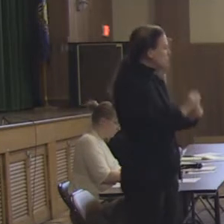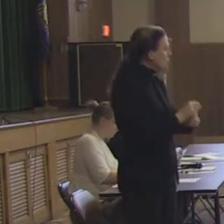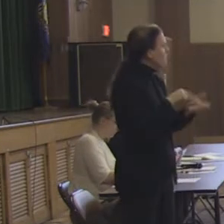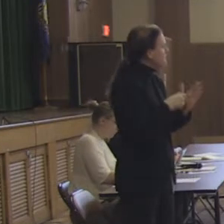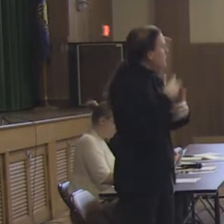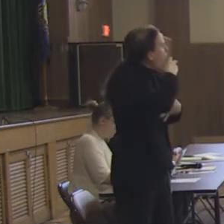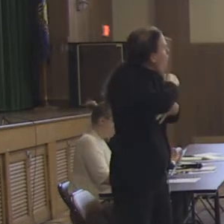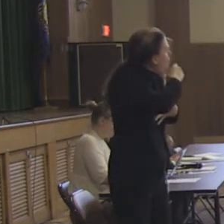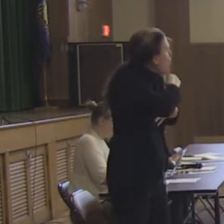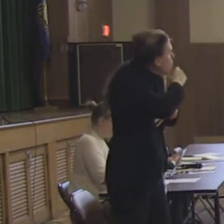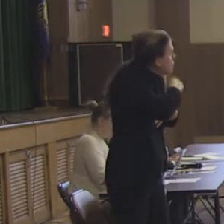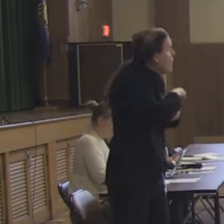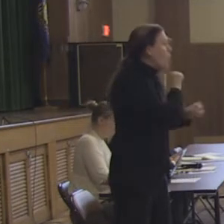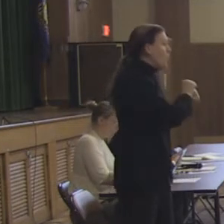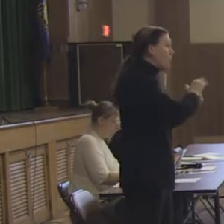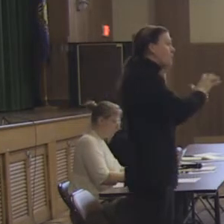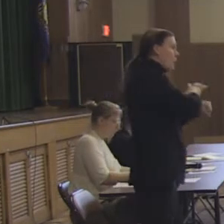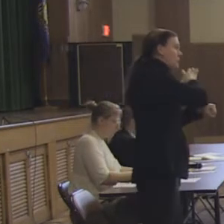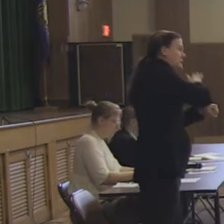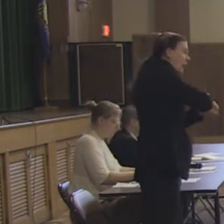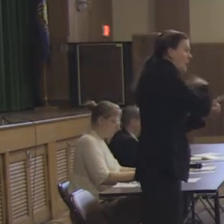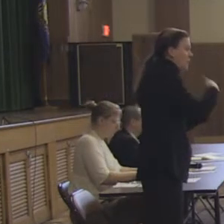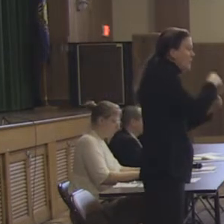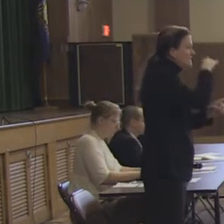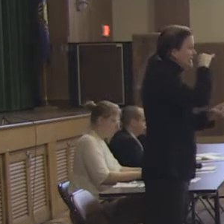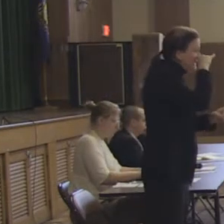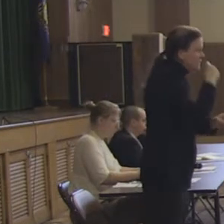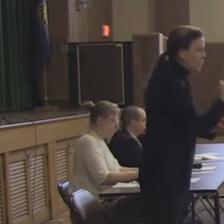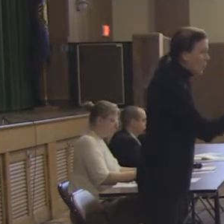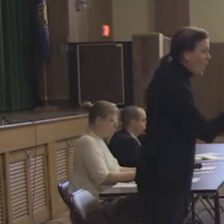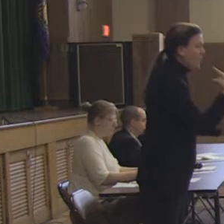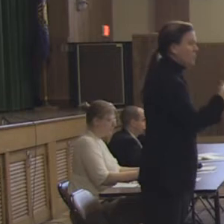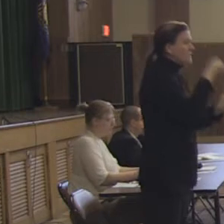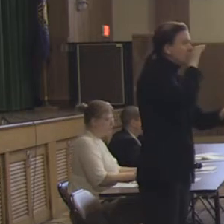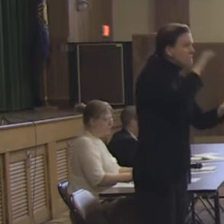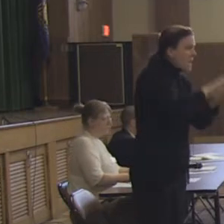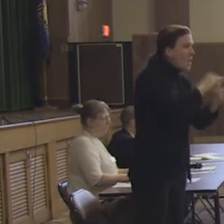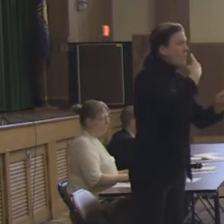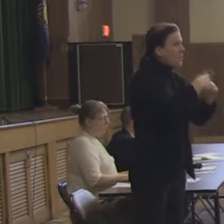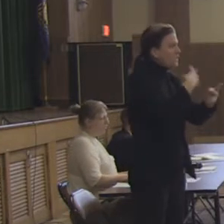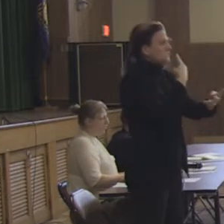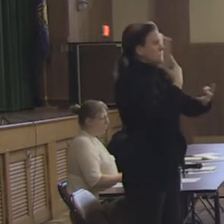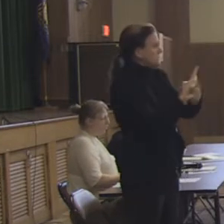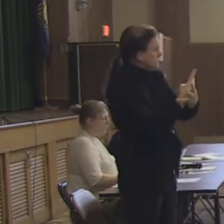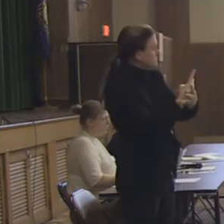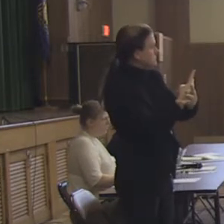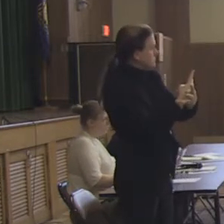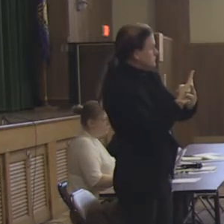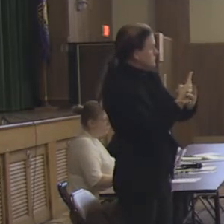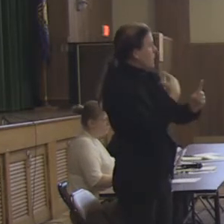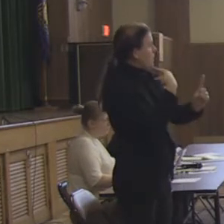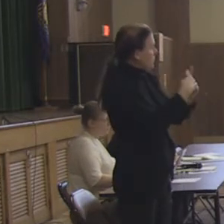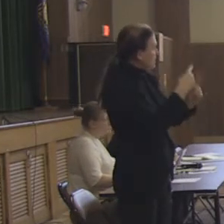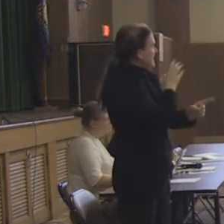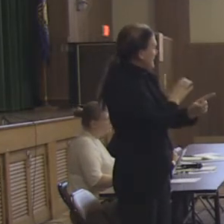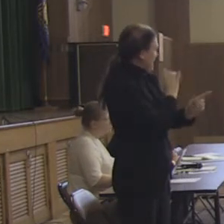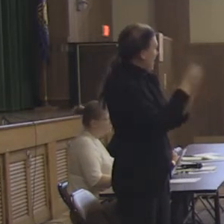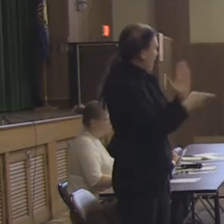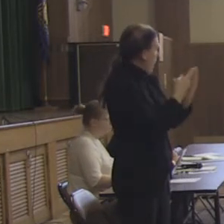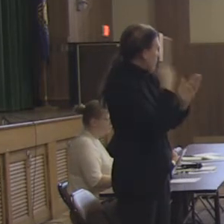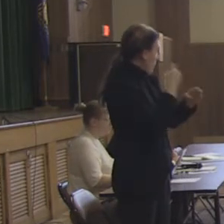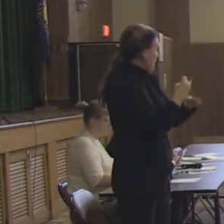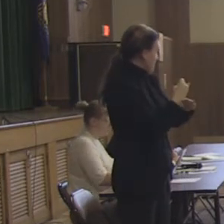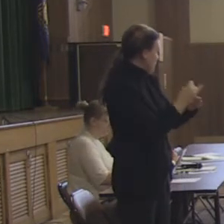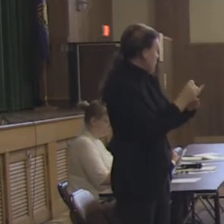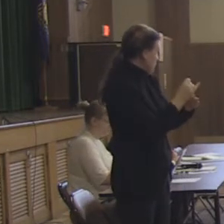meaning having to work a full-time job, take care of a child, and be married, and then have to still do the hours that you need to do for